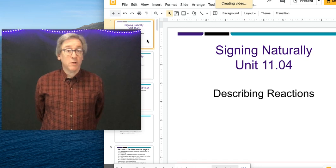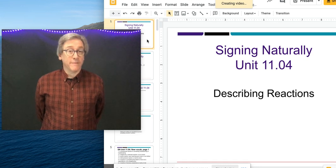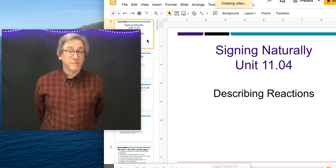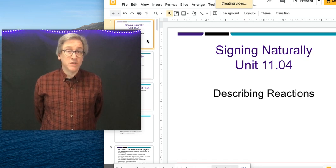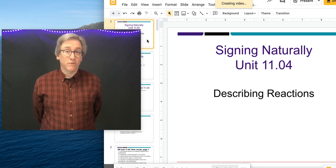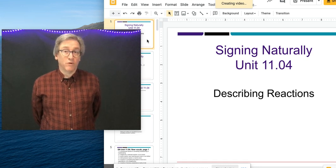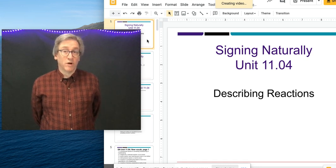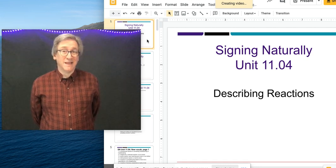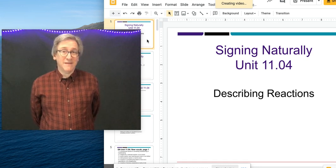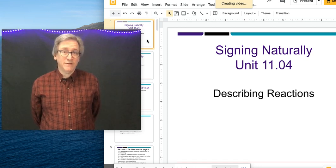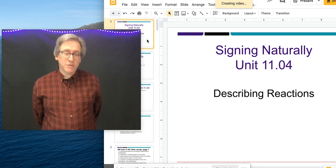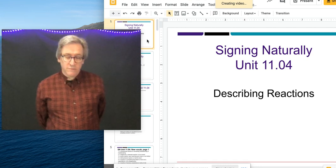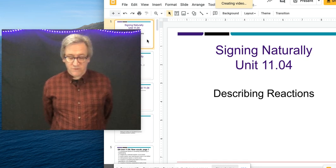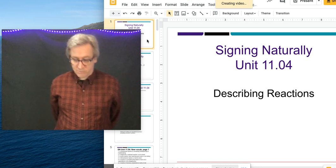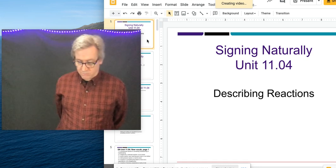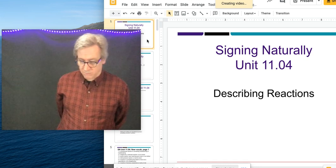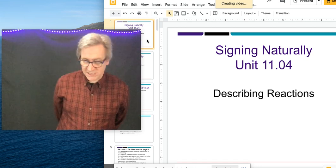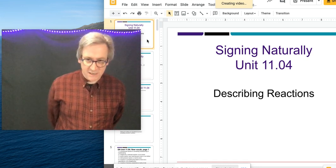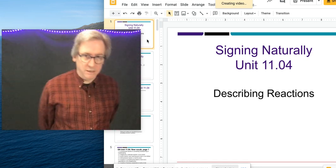Okay, so for